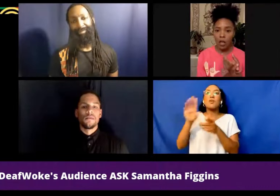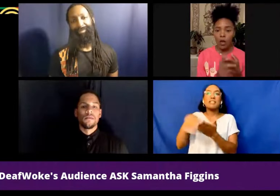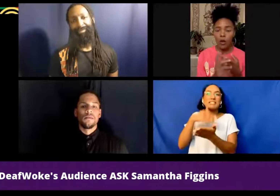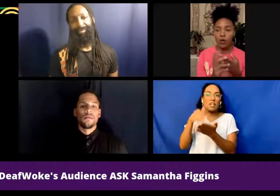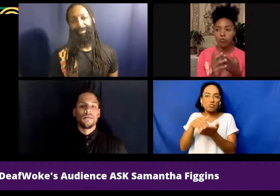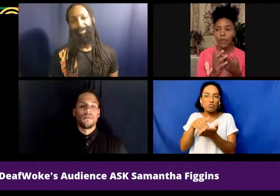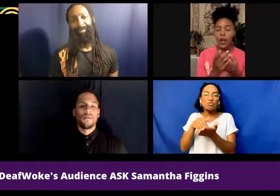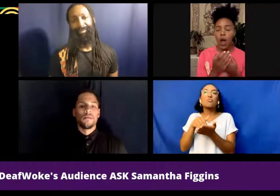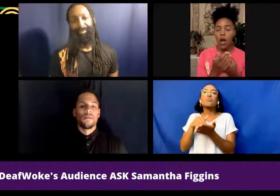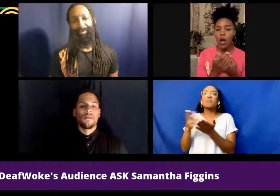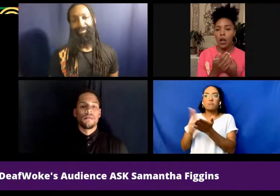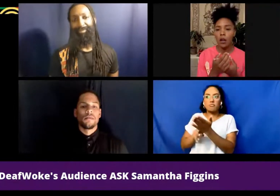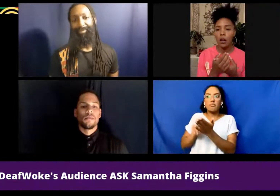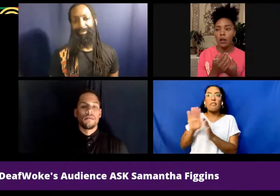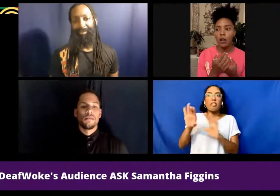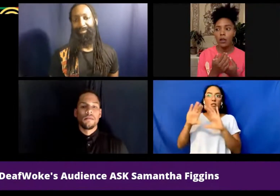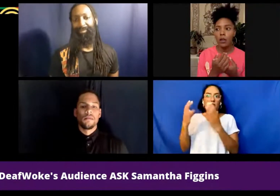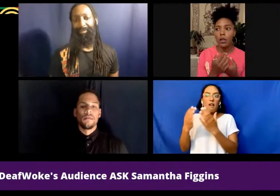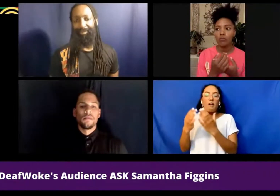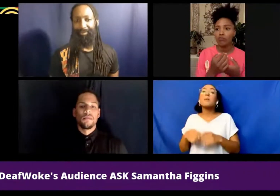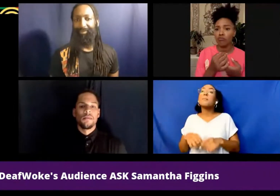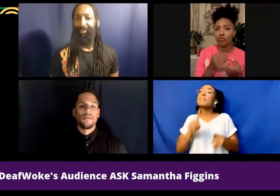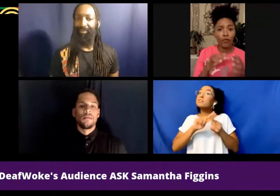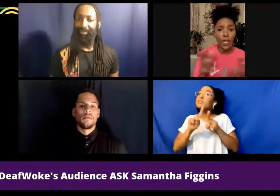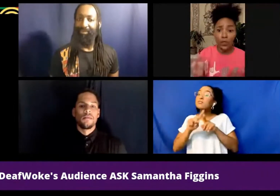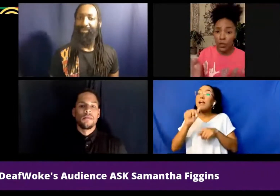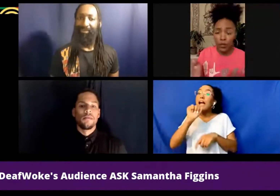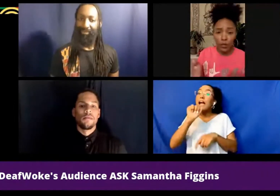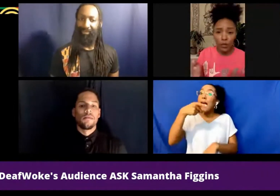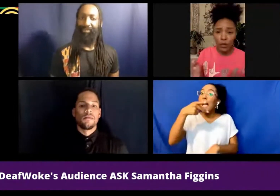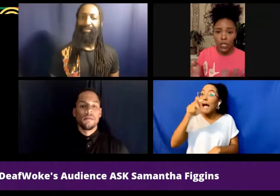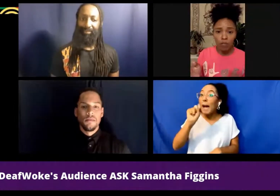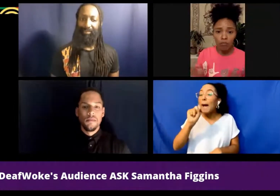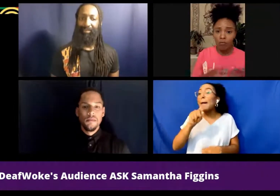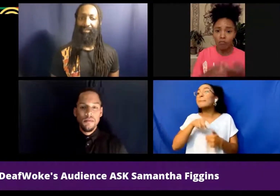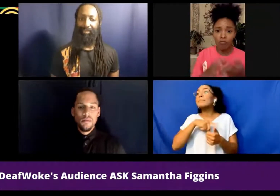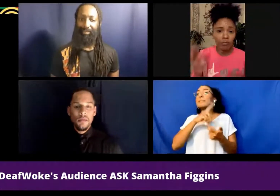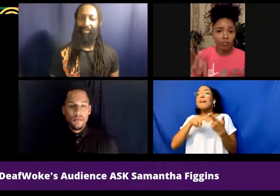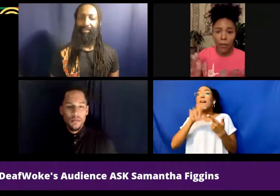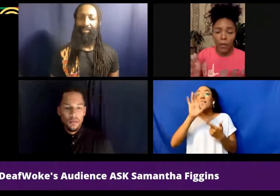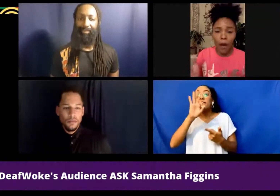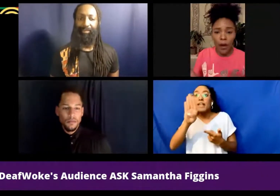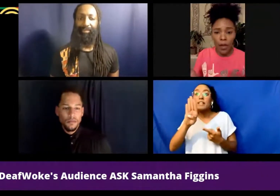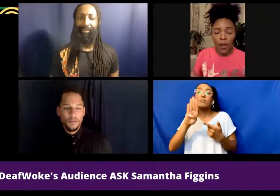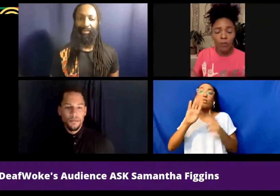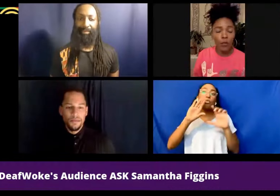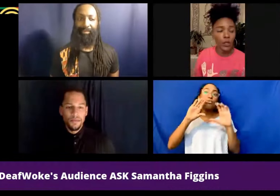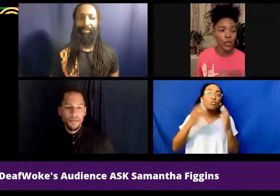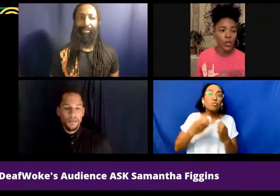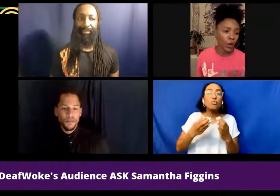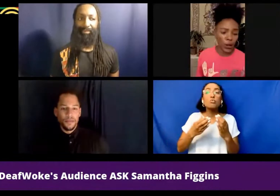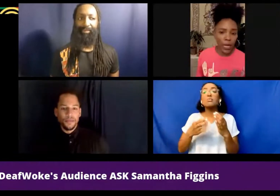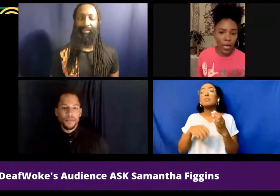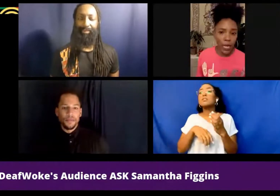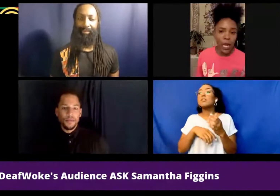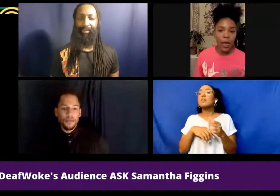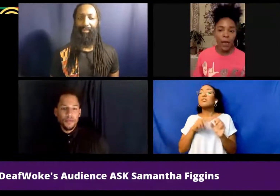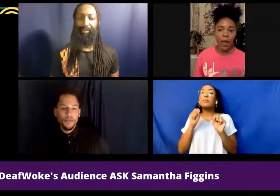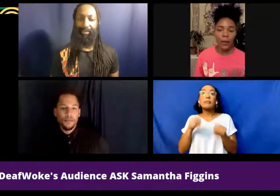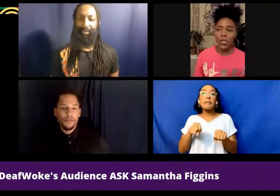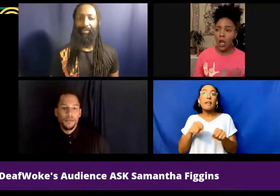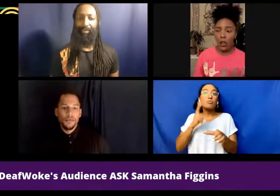can download. There are Facebook groups you can be a part of if you want to start